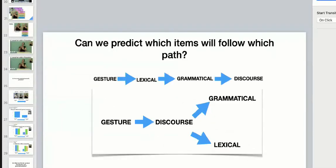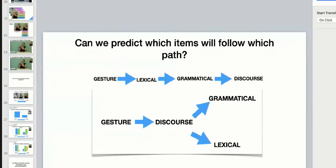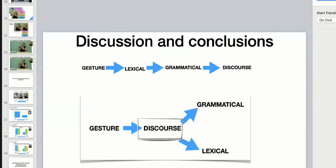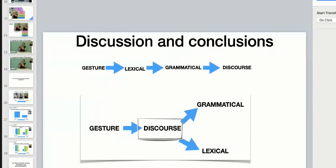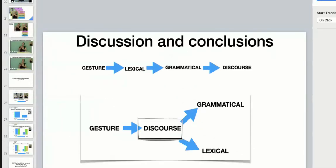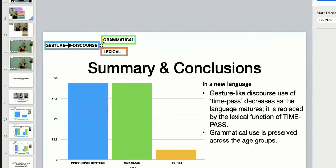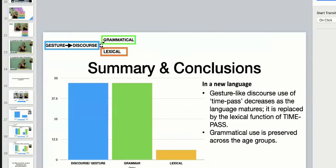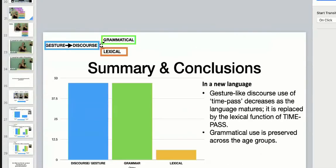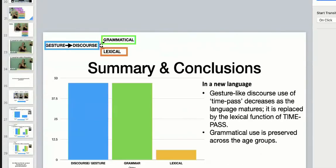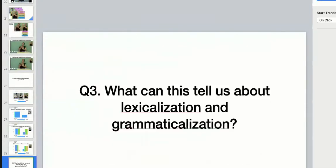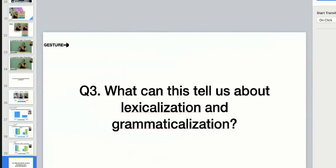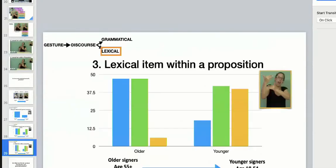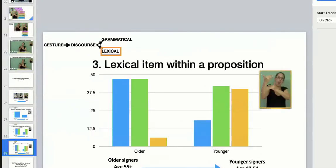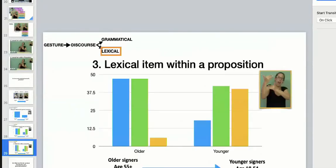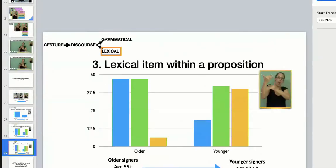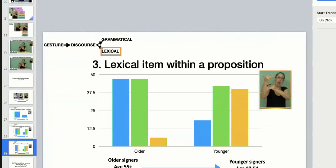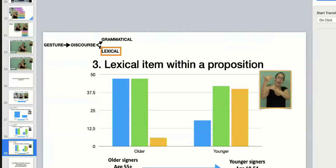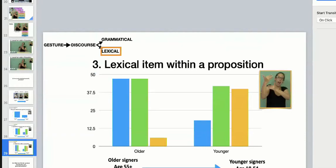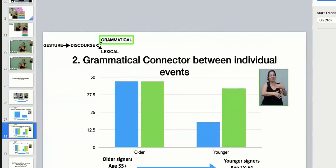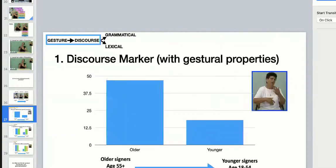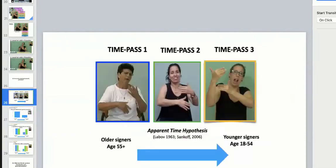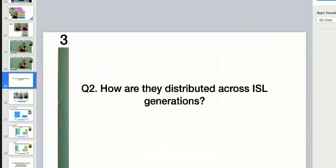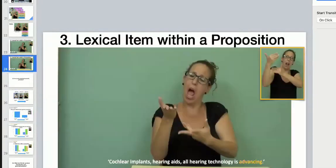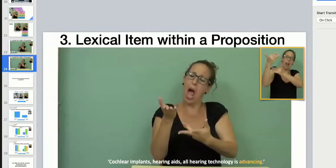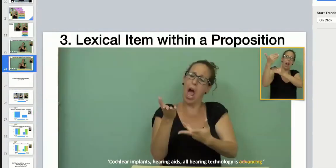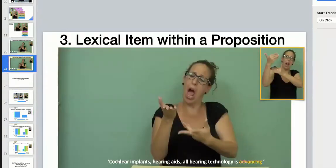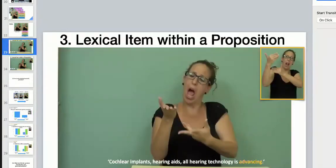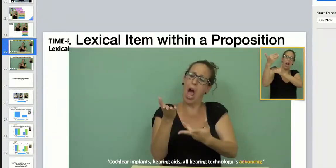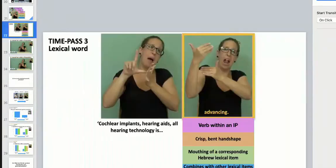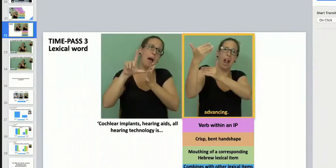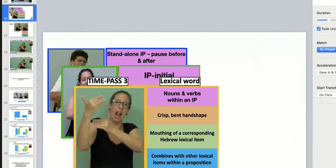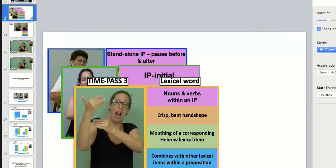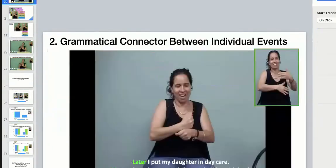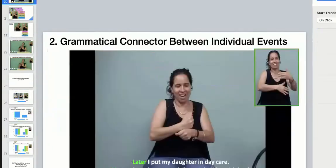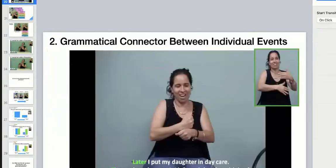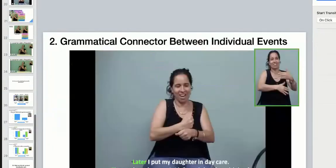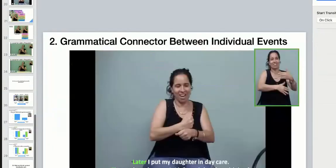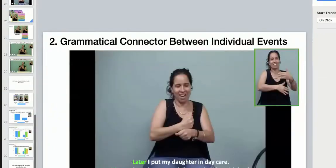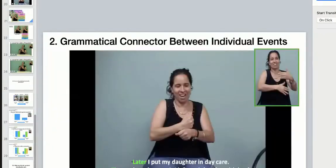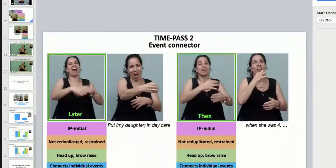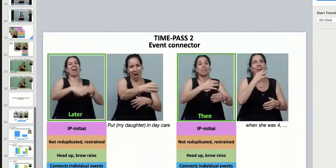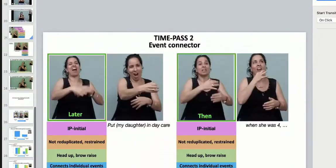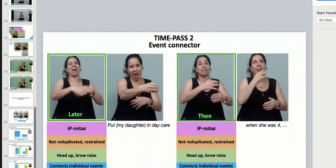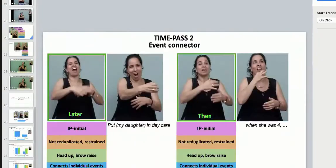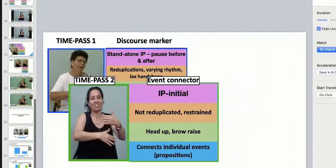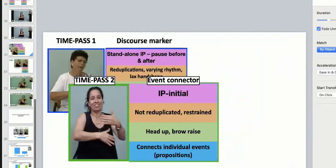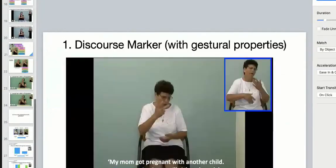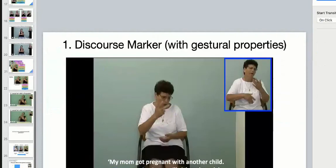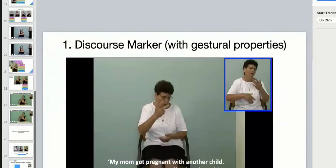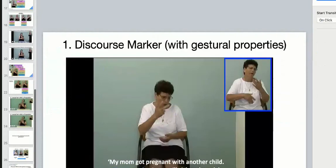that one. And I would like to show first of all, the two variants of time